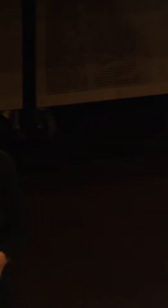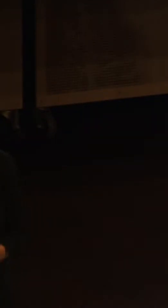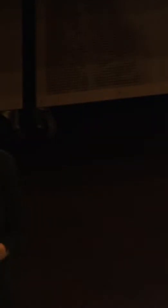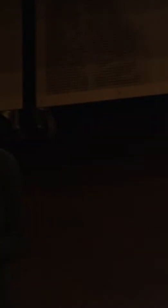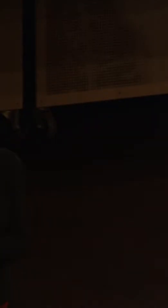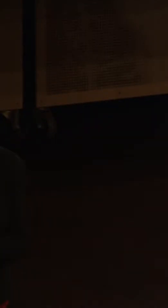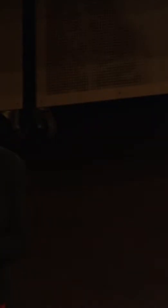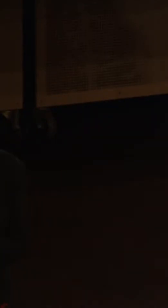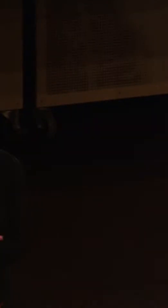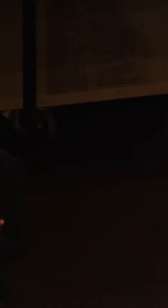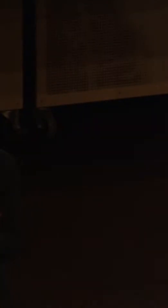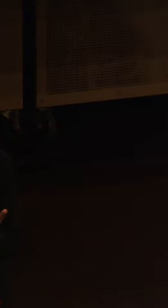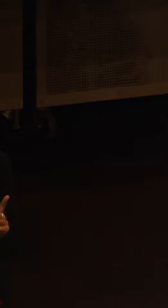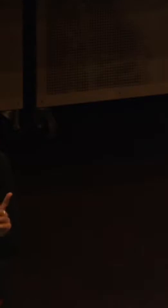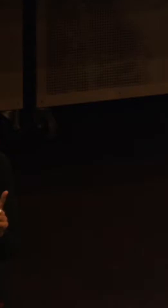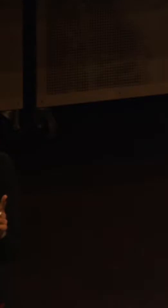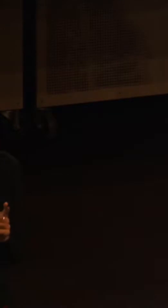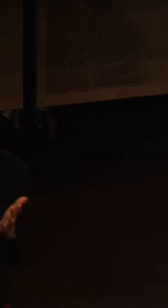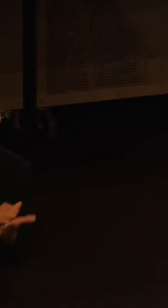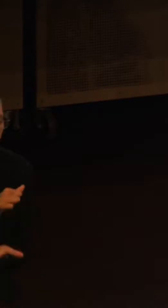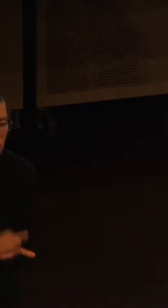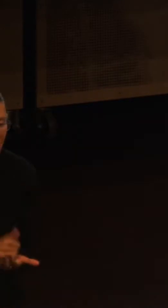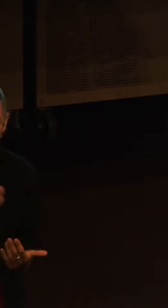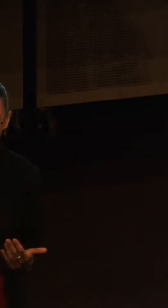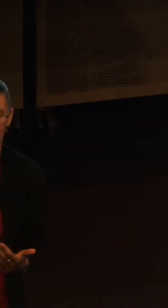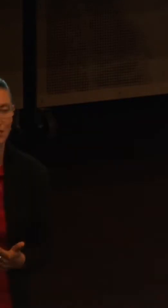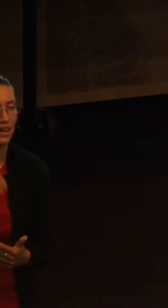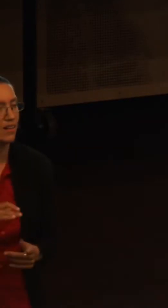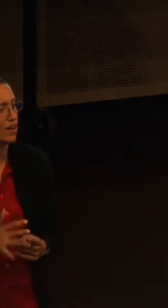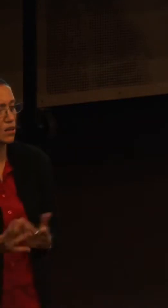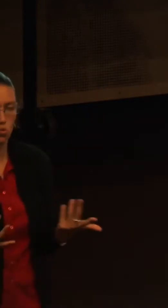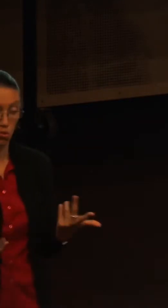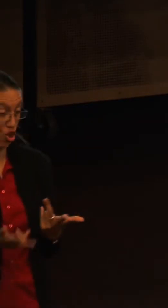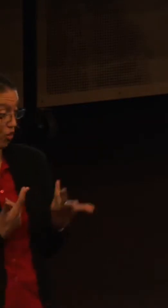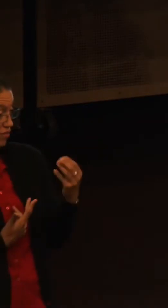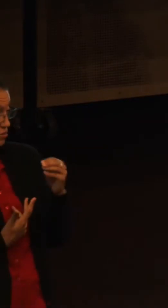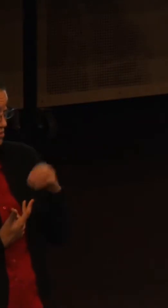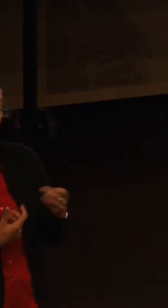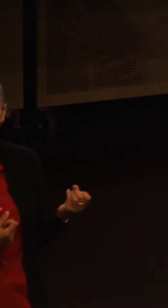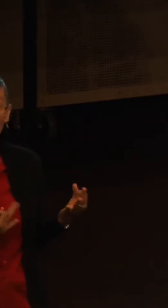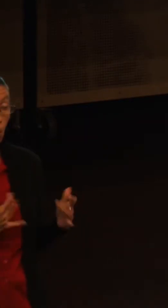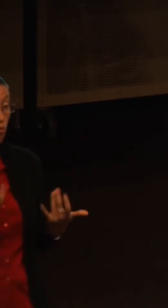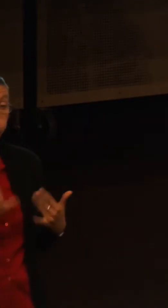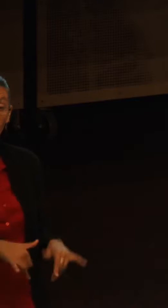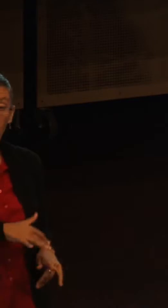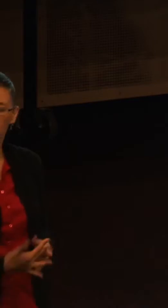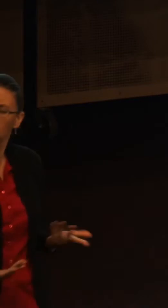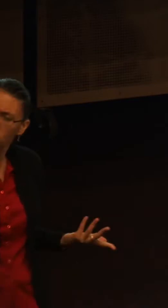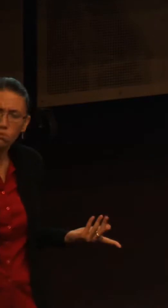to be able to use them appropriately in those contexts. So what's going on with the other 50%? And how do we